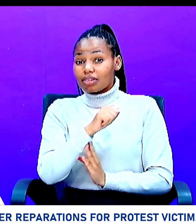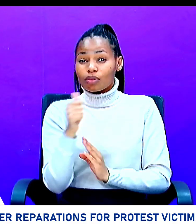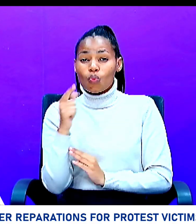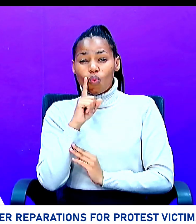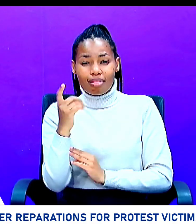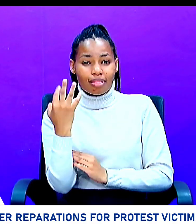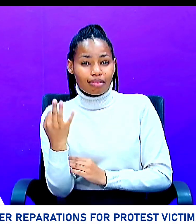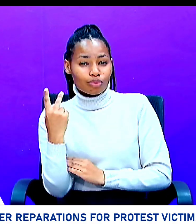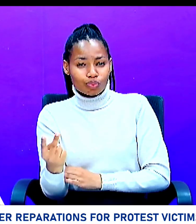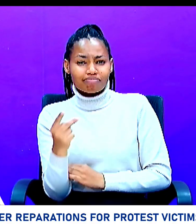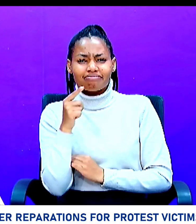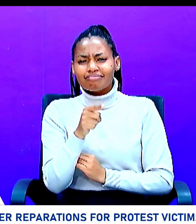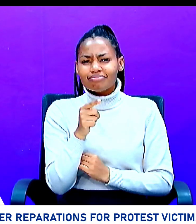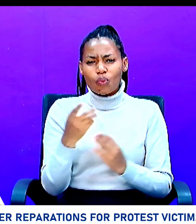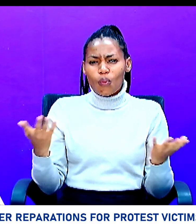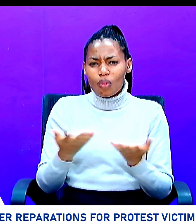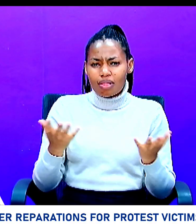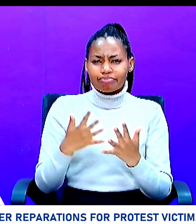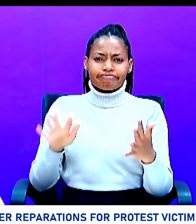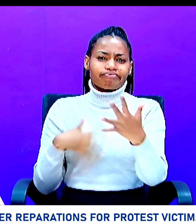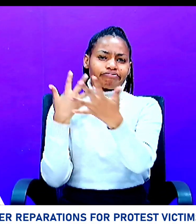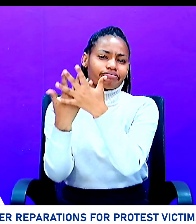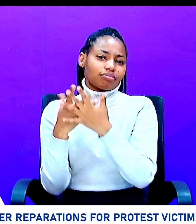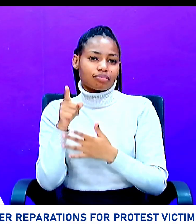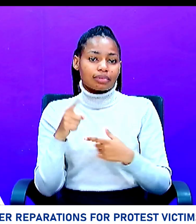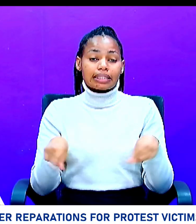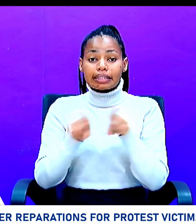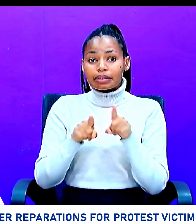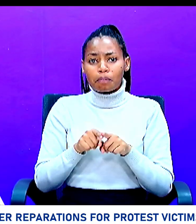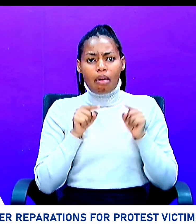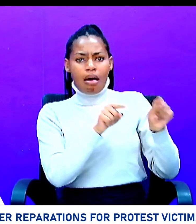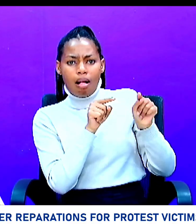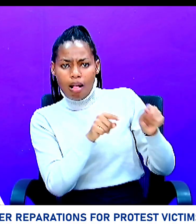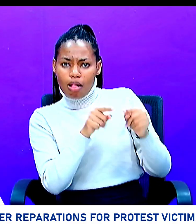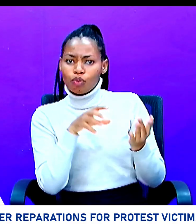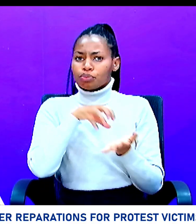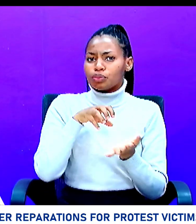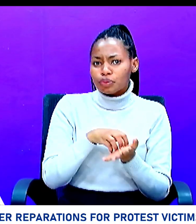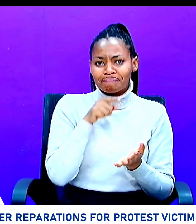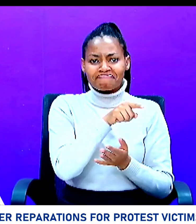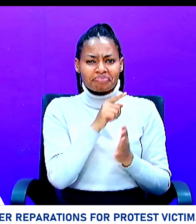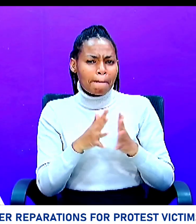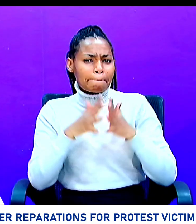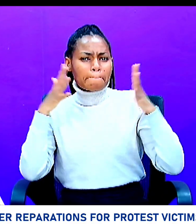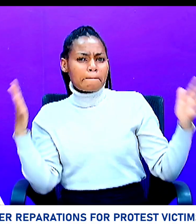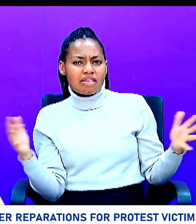defender, including 7 killings, 2 forced disappearances, and 123 arbitrary arrests. The